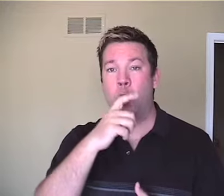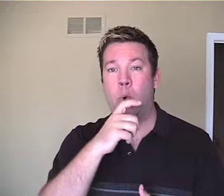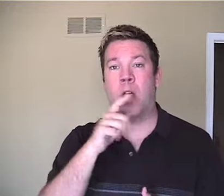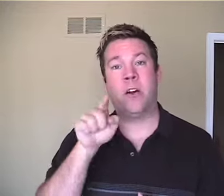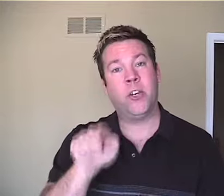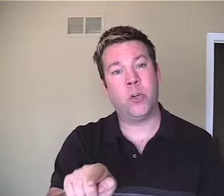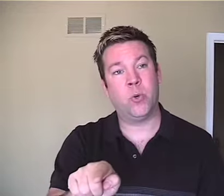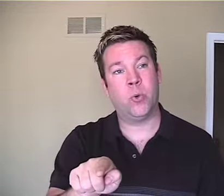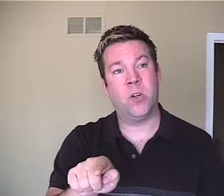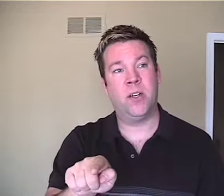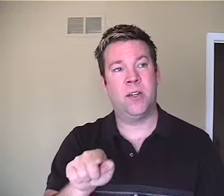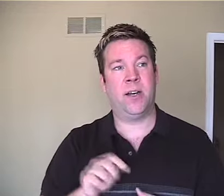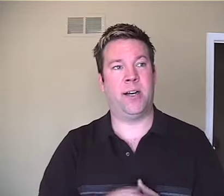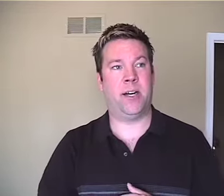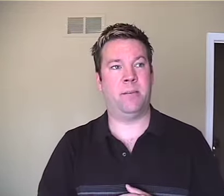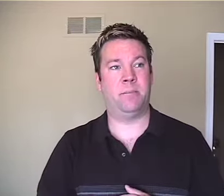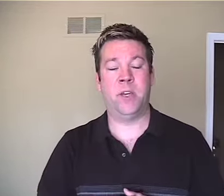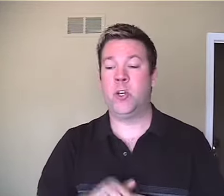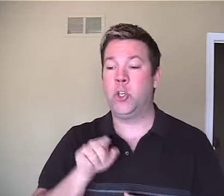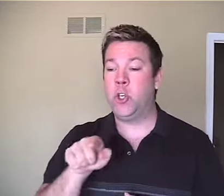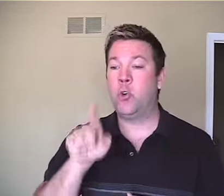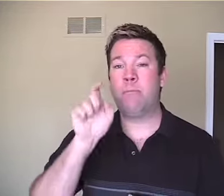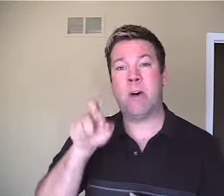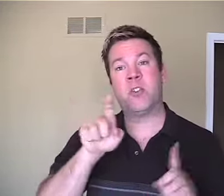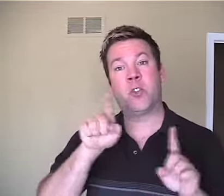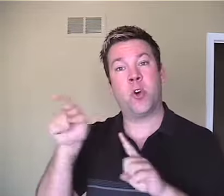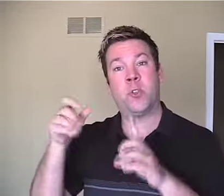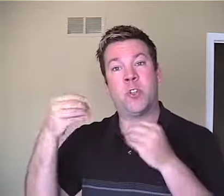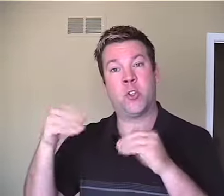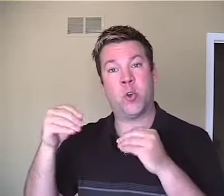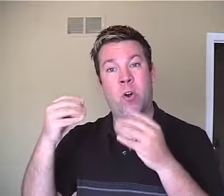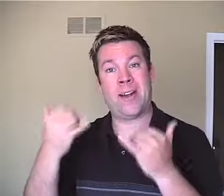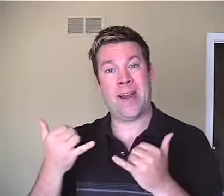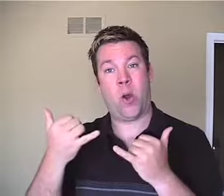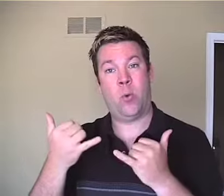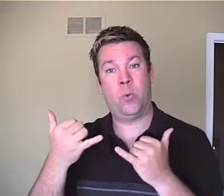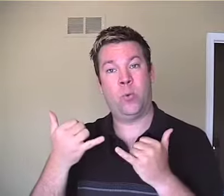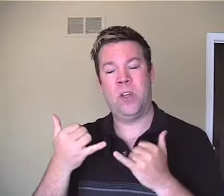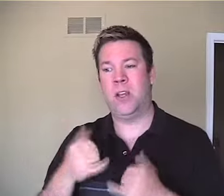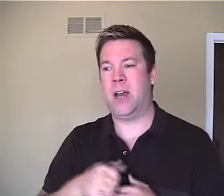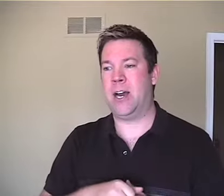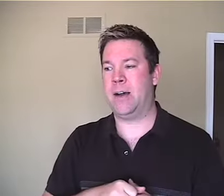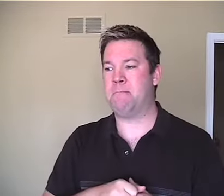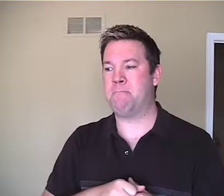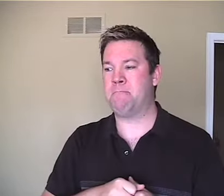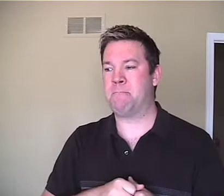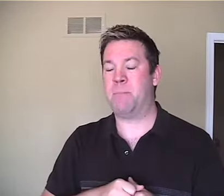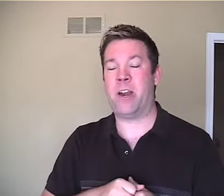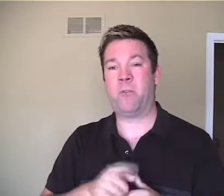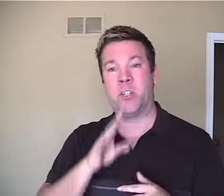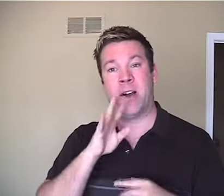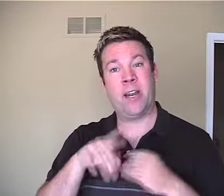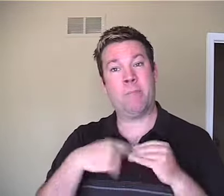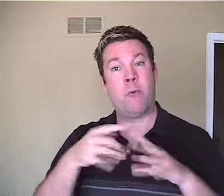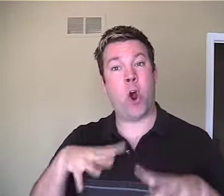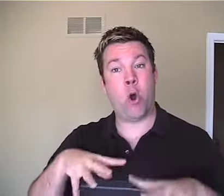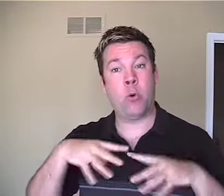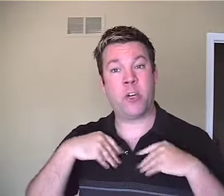who are you? You must go to the store now. But if we're talking about